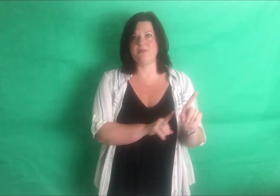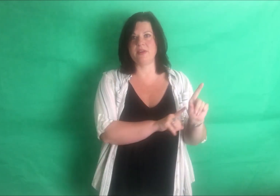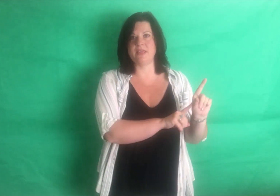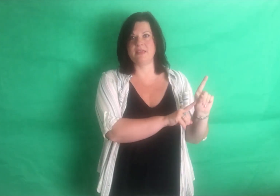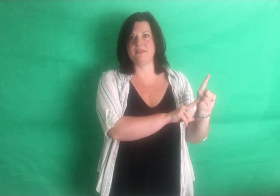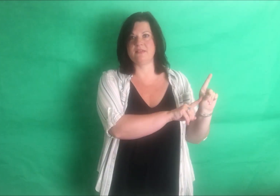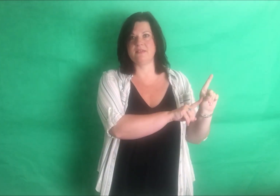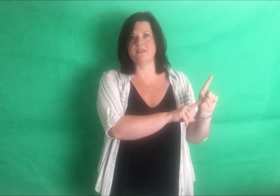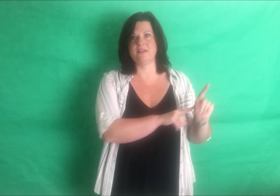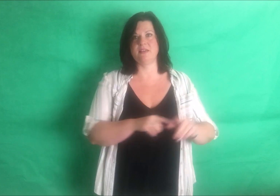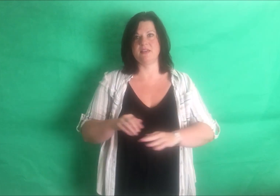hairy,